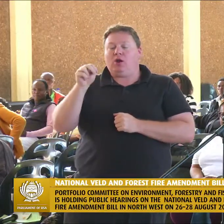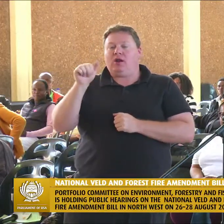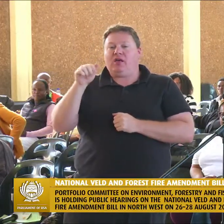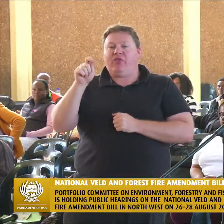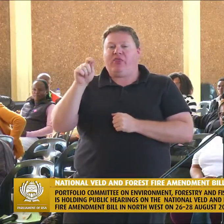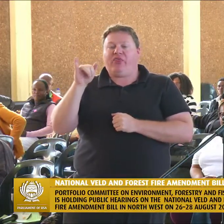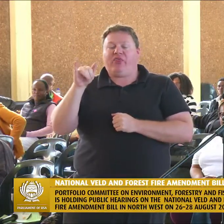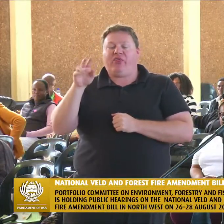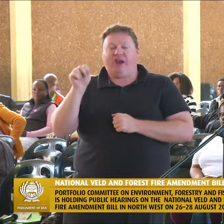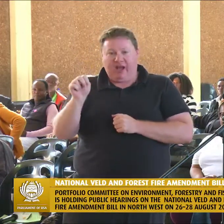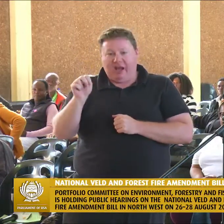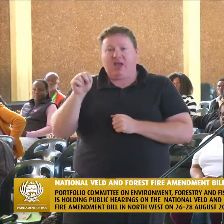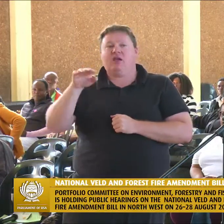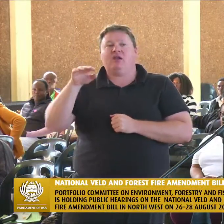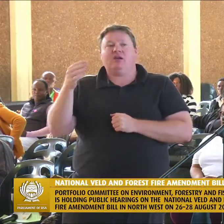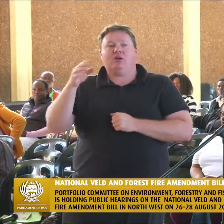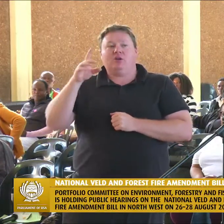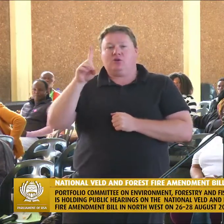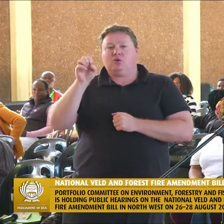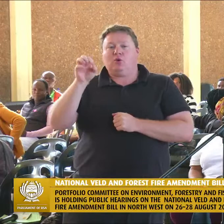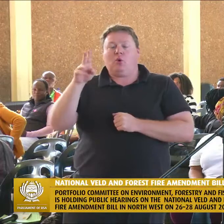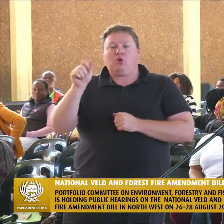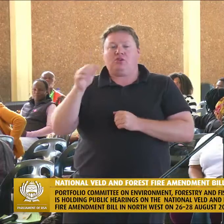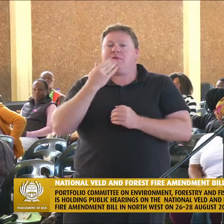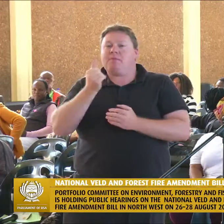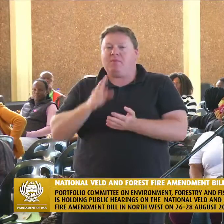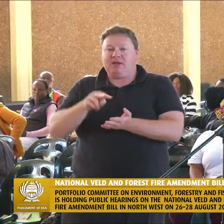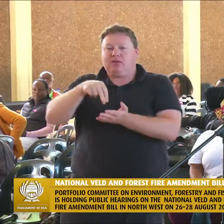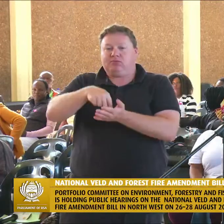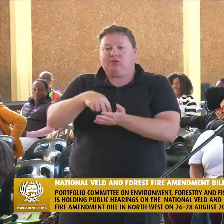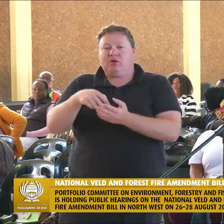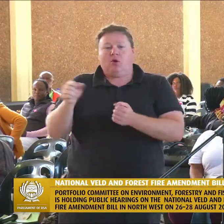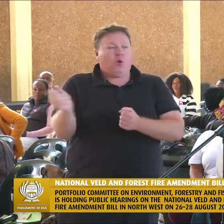everybody please give him a round of applause